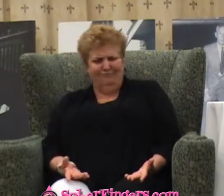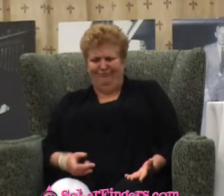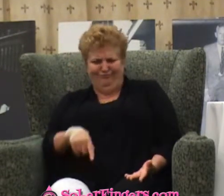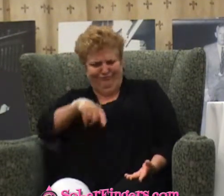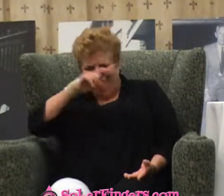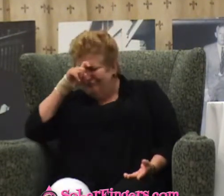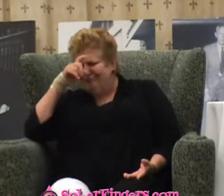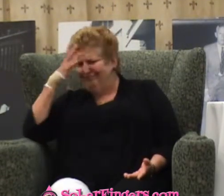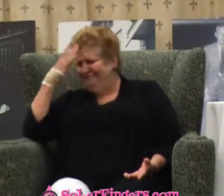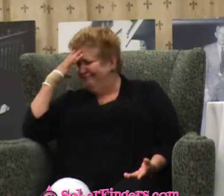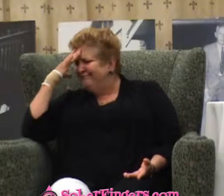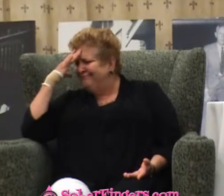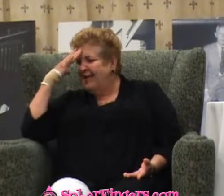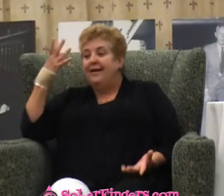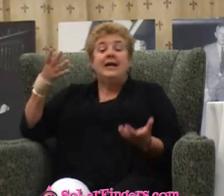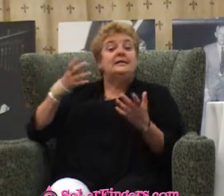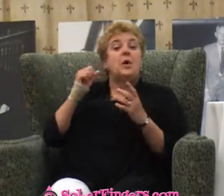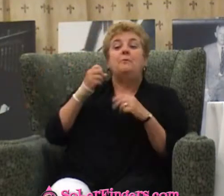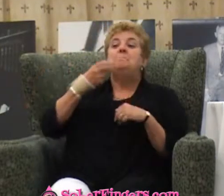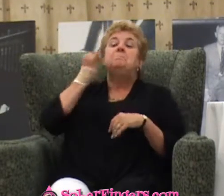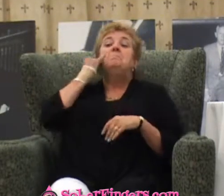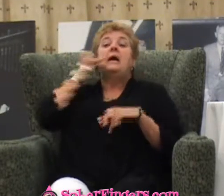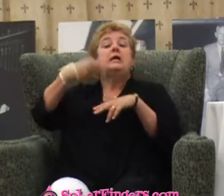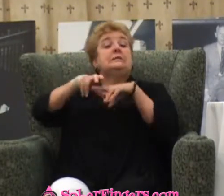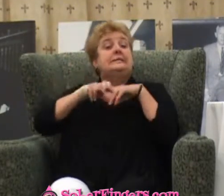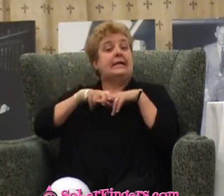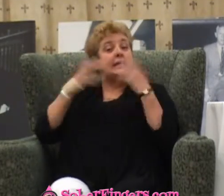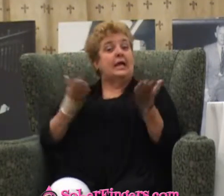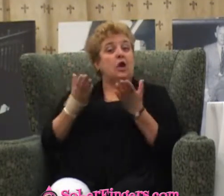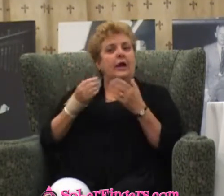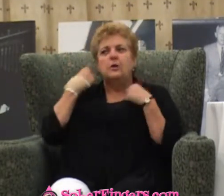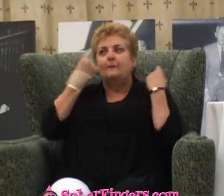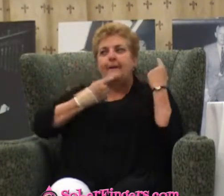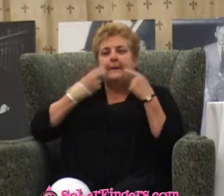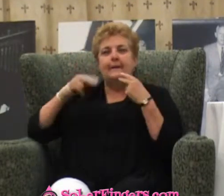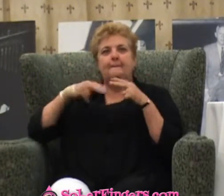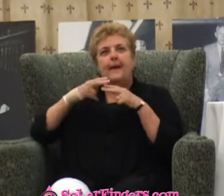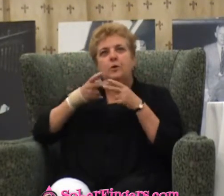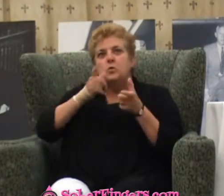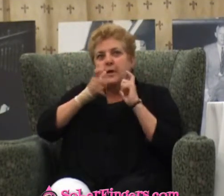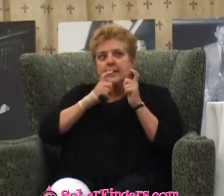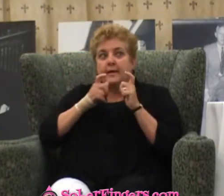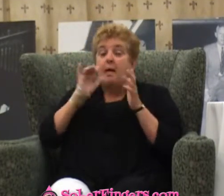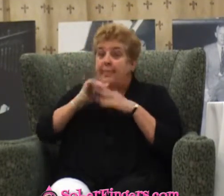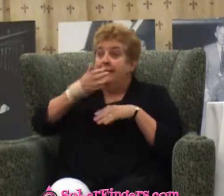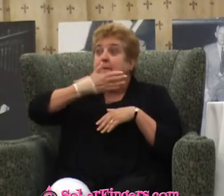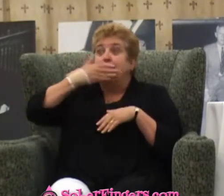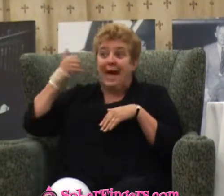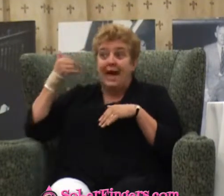So if you're sitting here thinking about drinking, that beats the heck out of being in a bar right now thinking about getting sober.